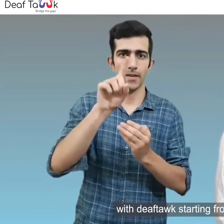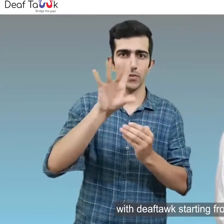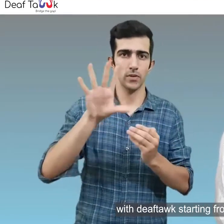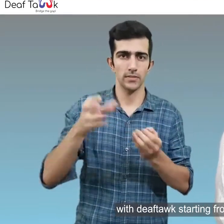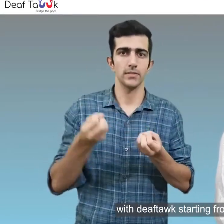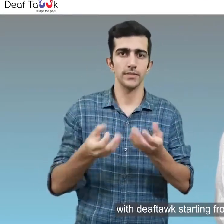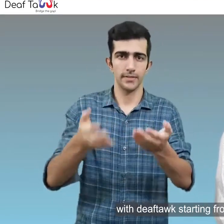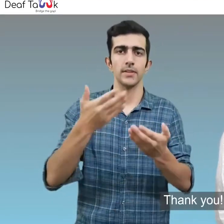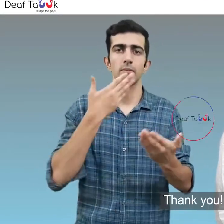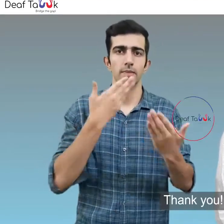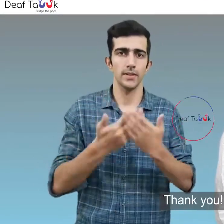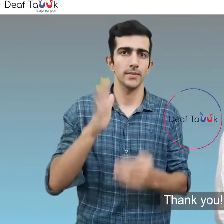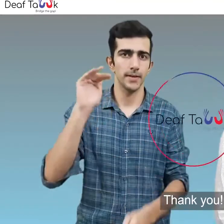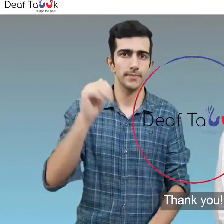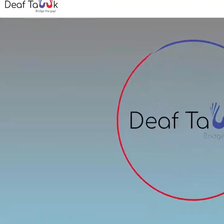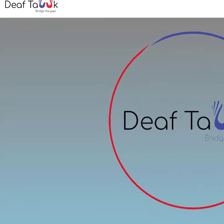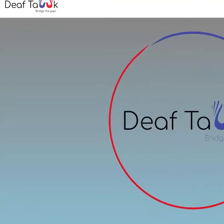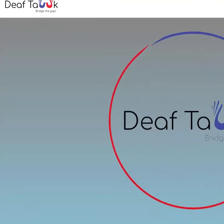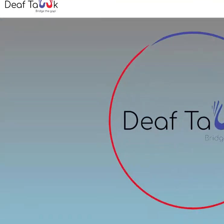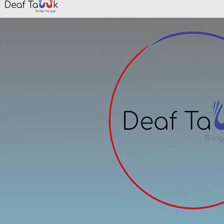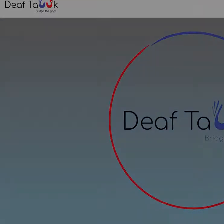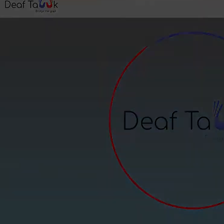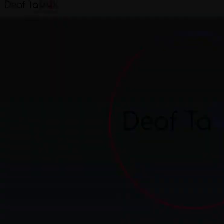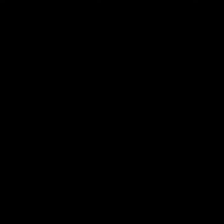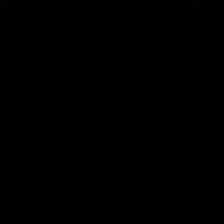starting from 15th July, thank you.